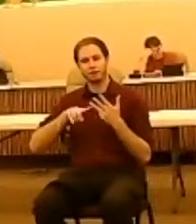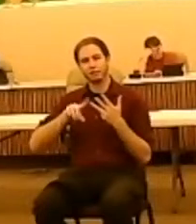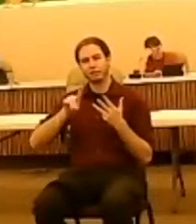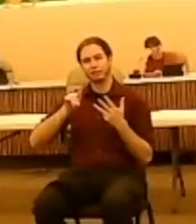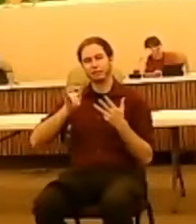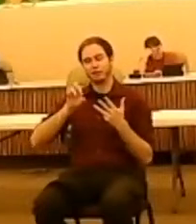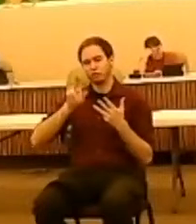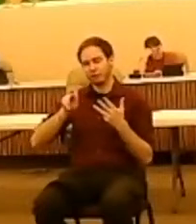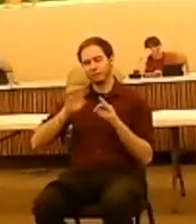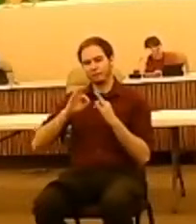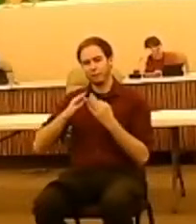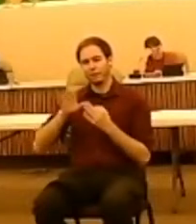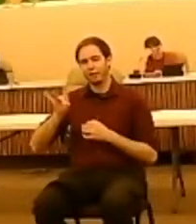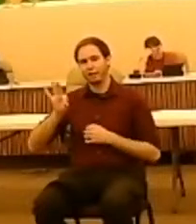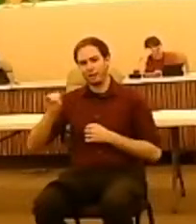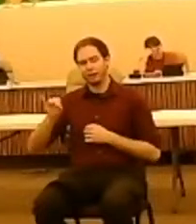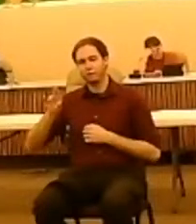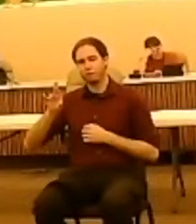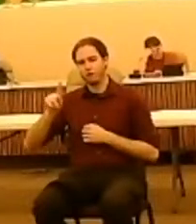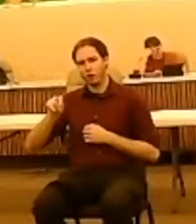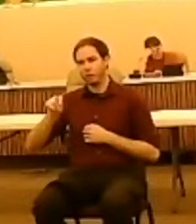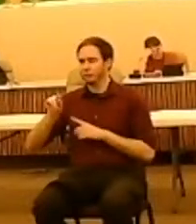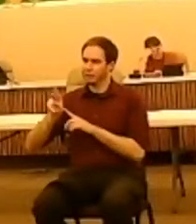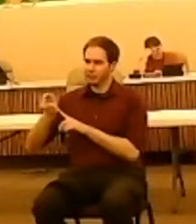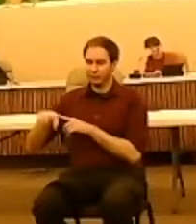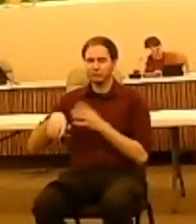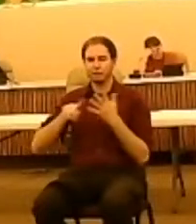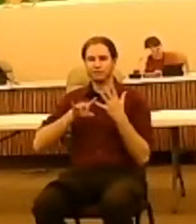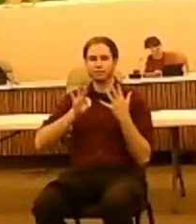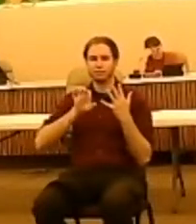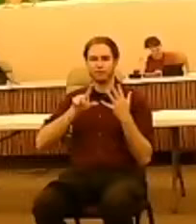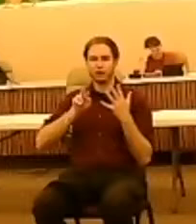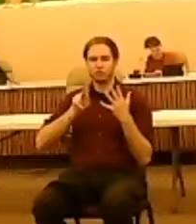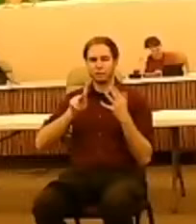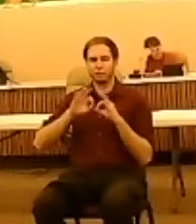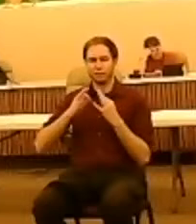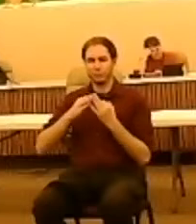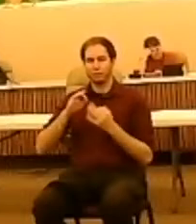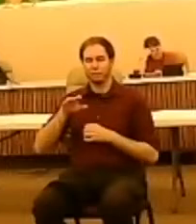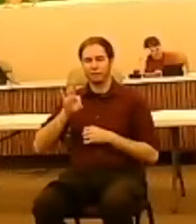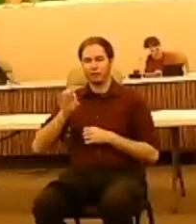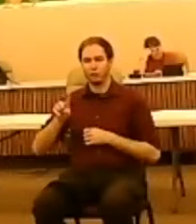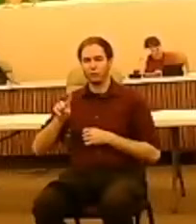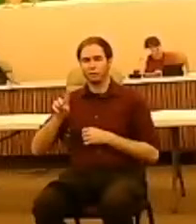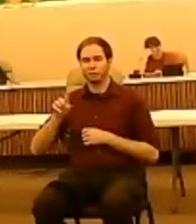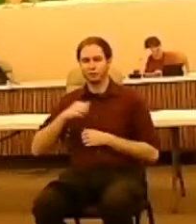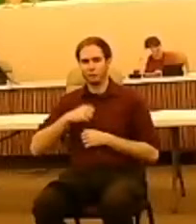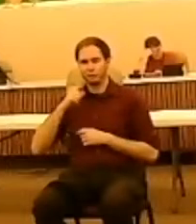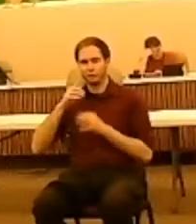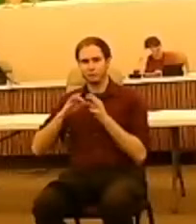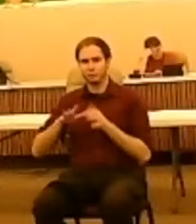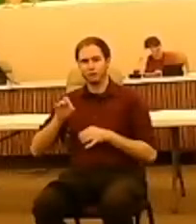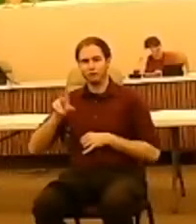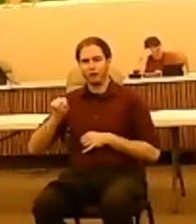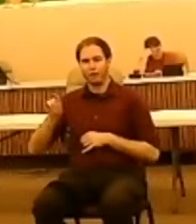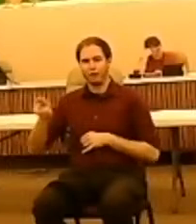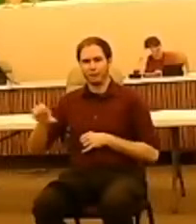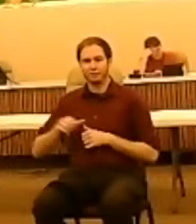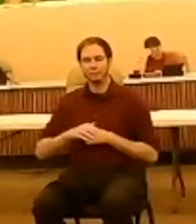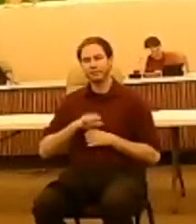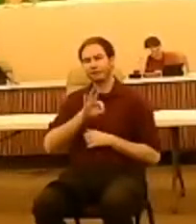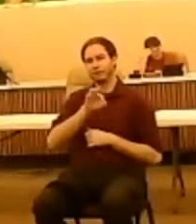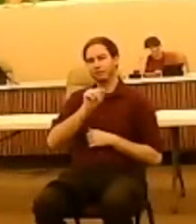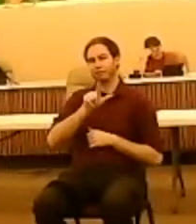Frost Lane; the Falke family, 31 Night Frost Lane. Sorry to the interpreters. The